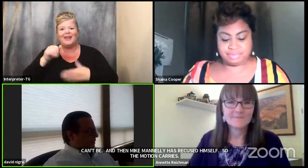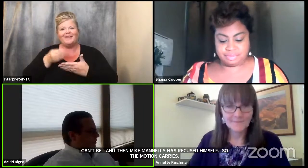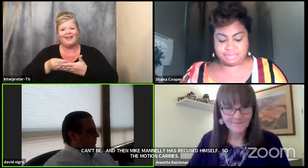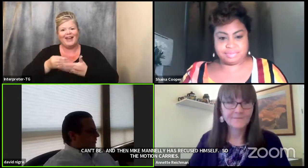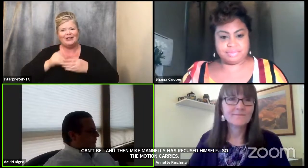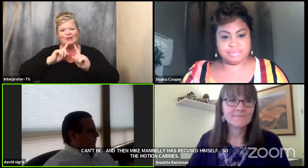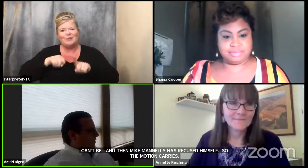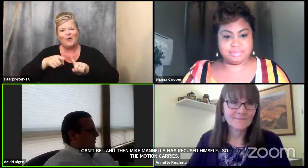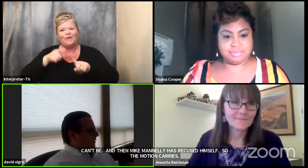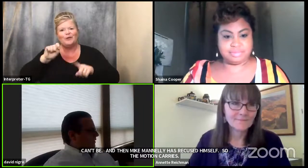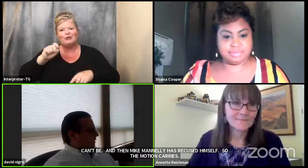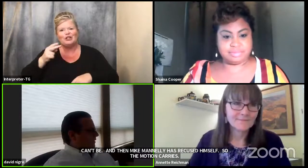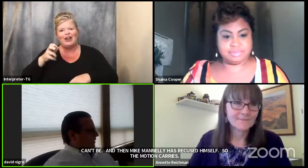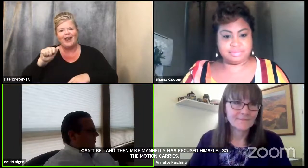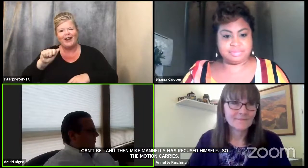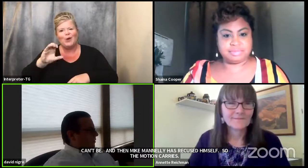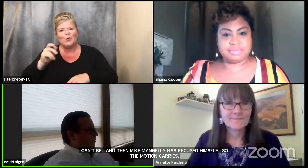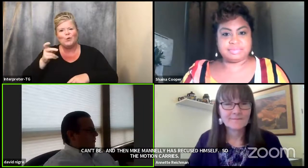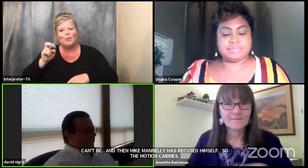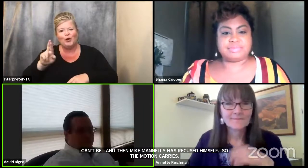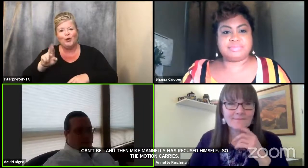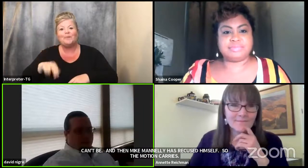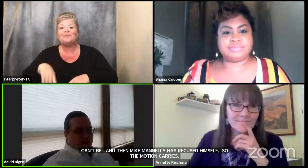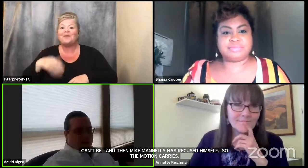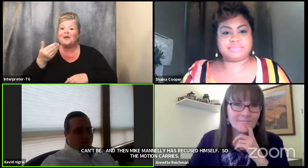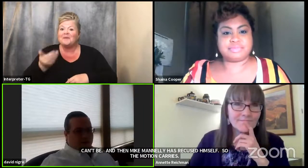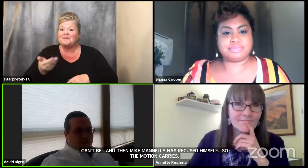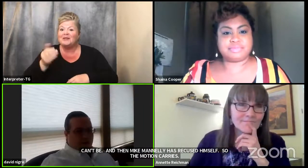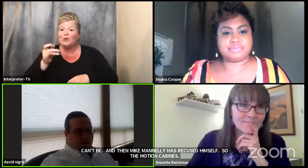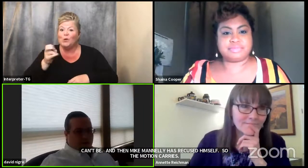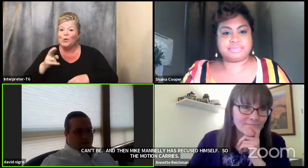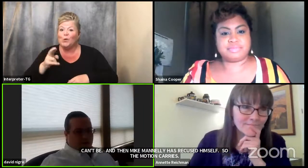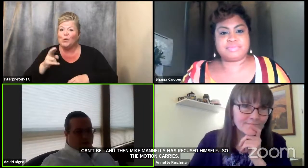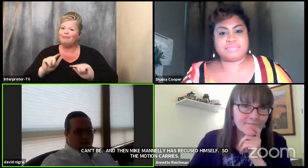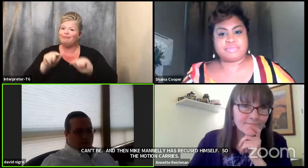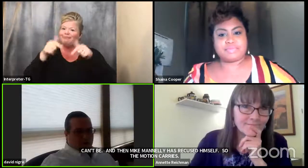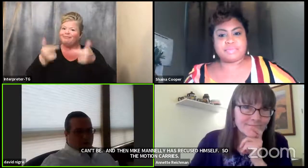Sheena Cooper. Ms. Cooper, you now have the floor.